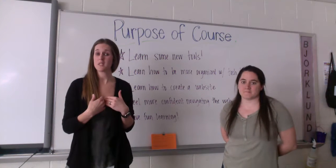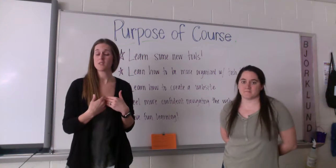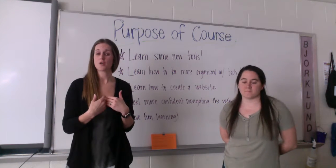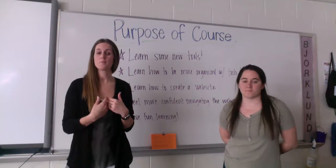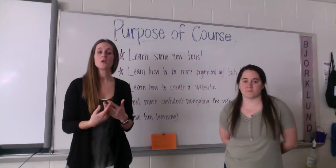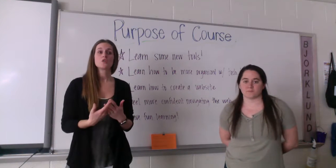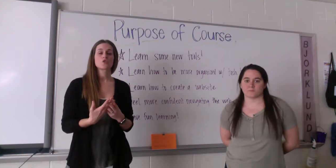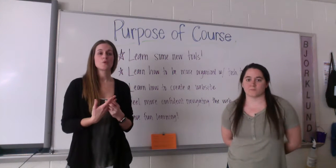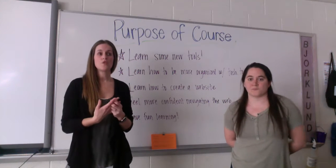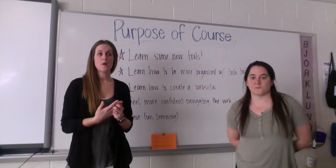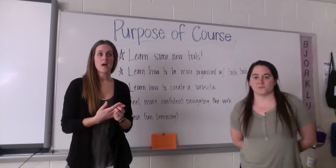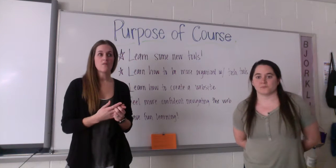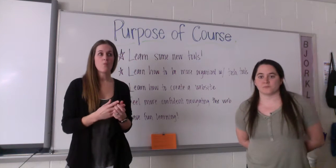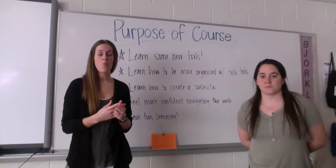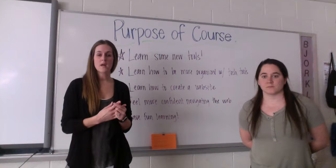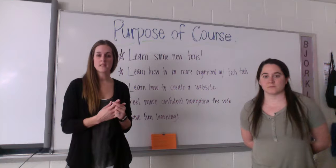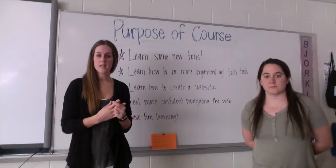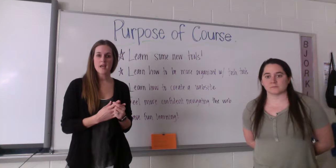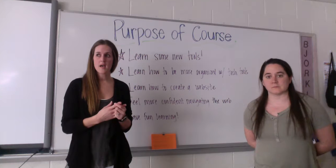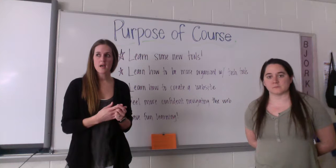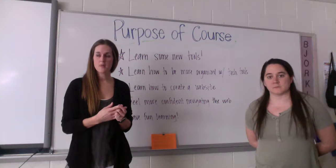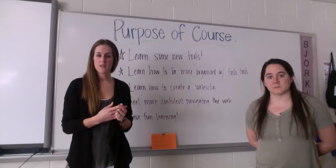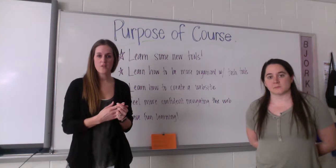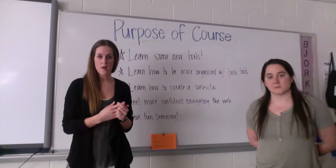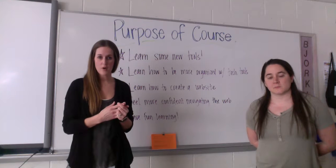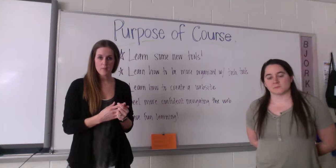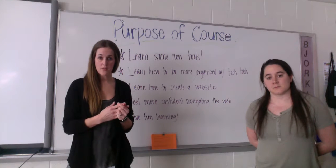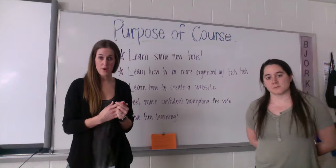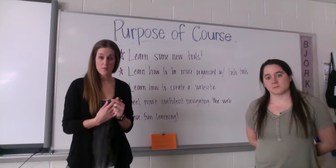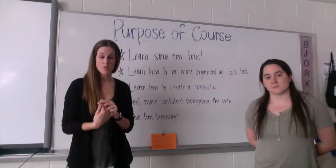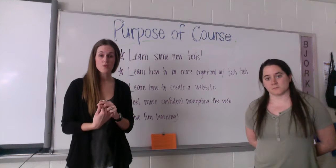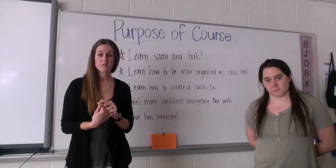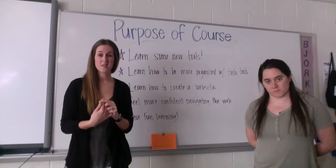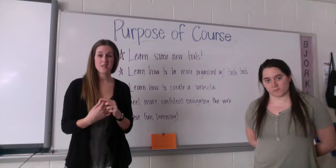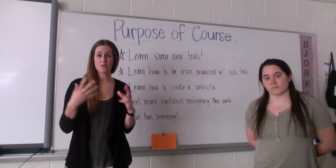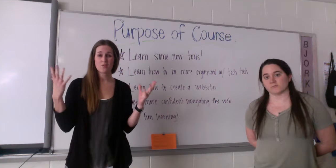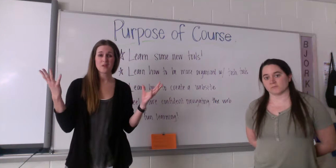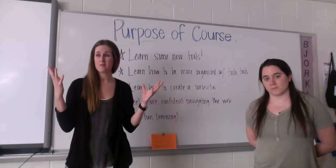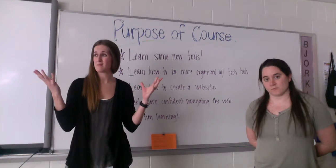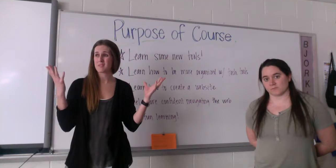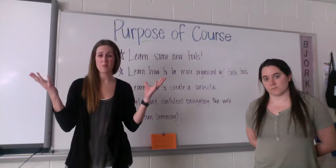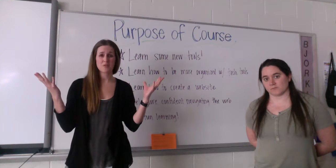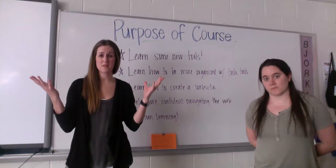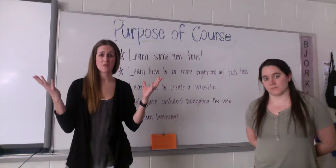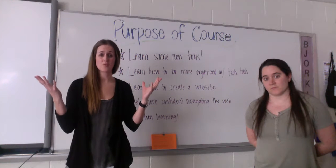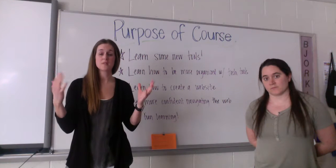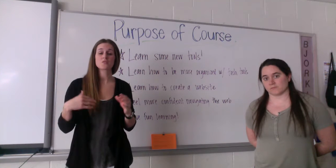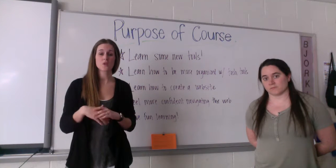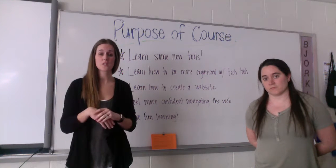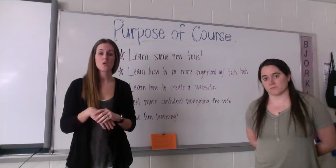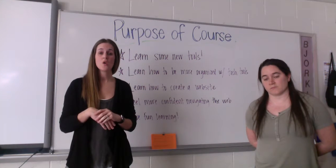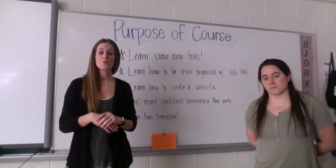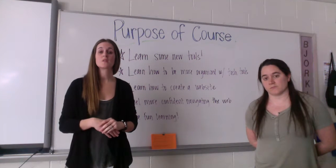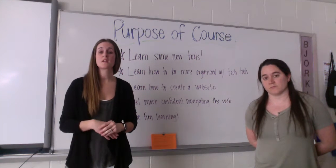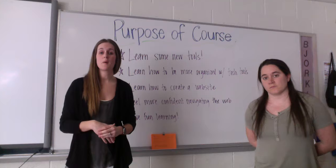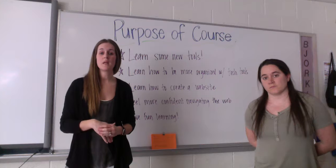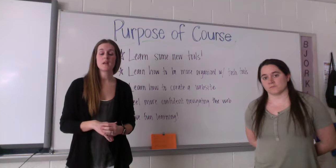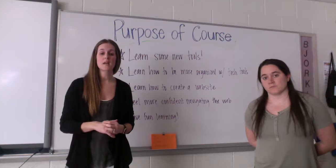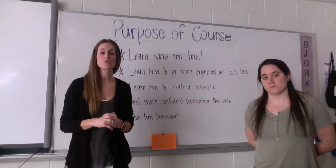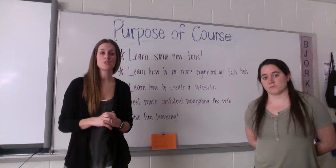easier. So we do have one day, I believe, Mary Beth Grams, who is the coordinator tech person of our whole district, who's going to come in and actually